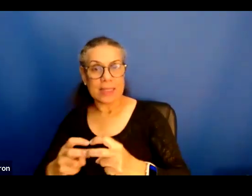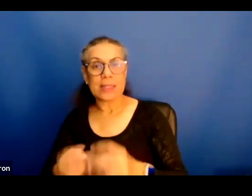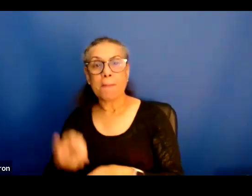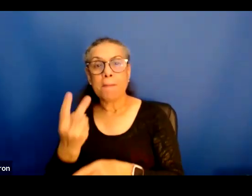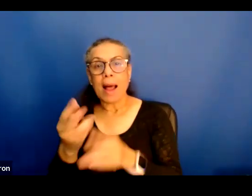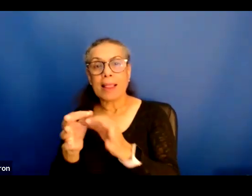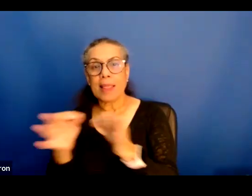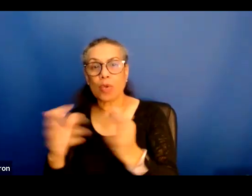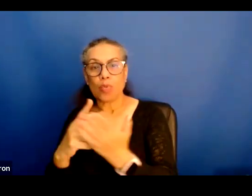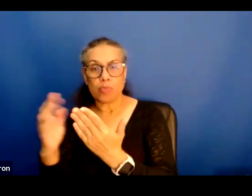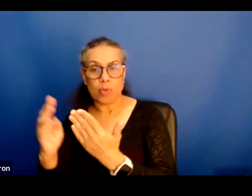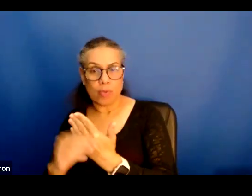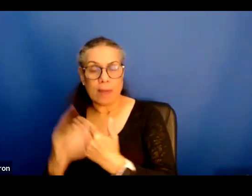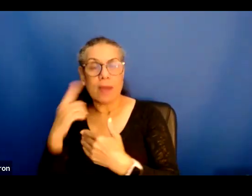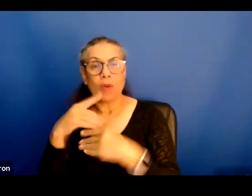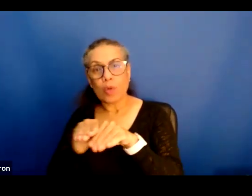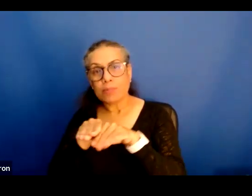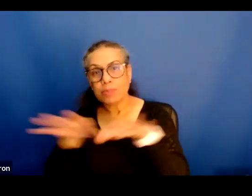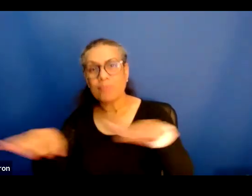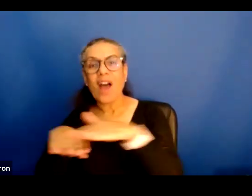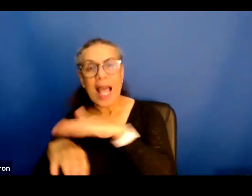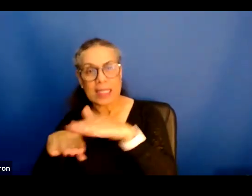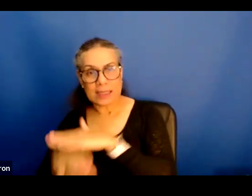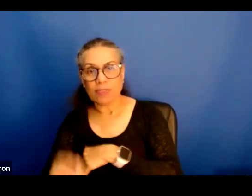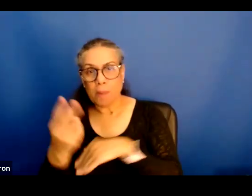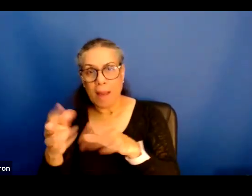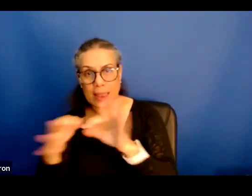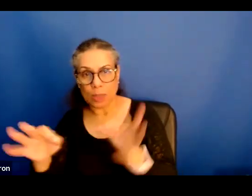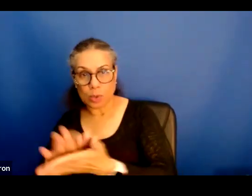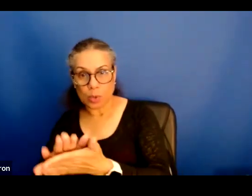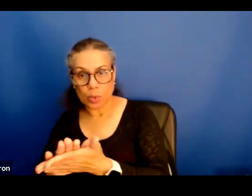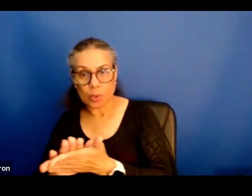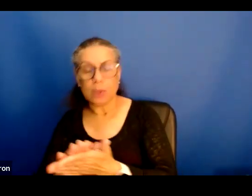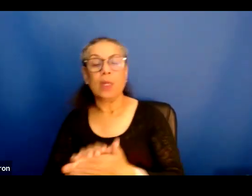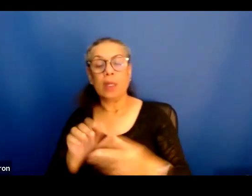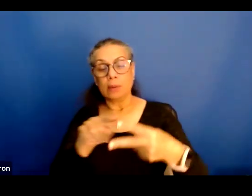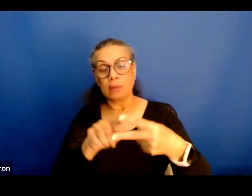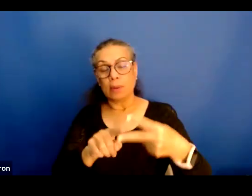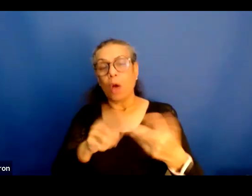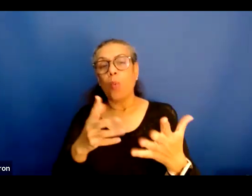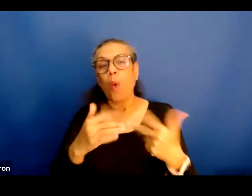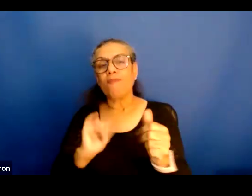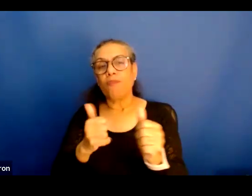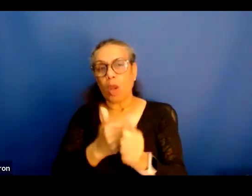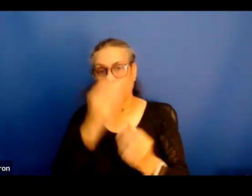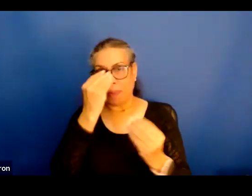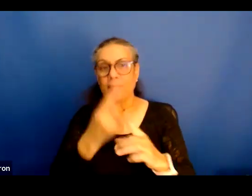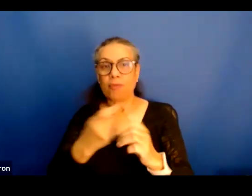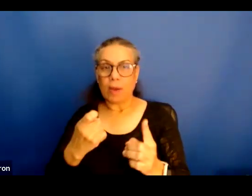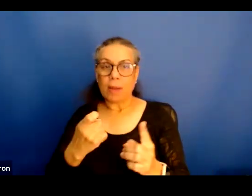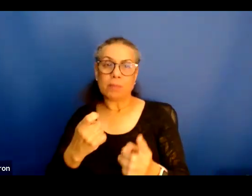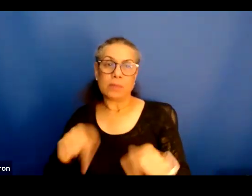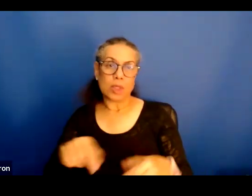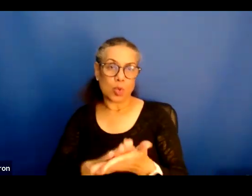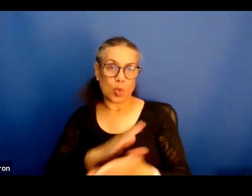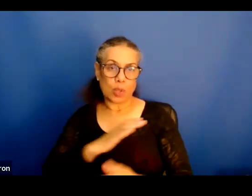and consideration for district-wide access. The memos address follow-up information requested by the committee.